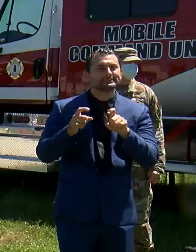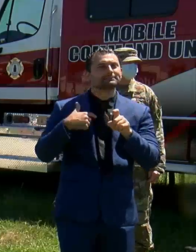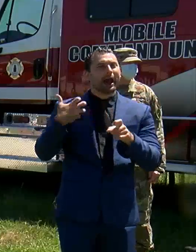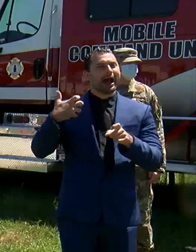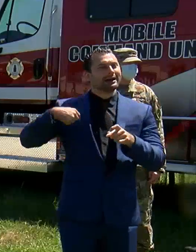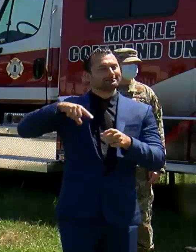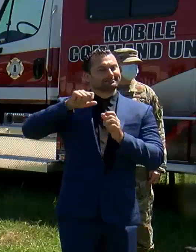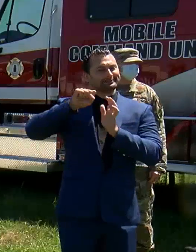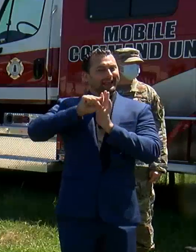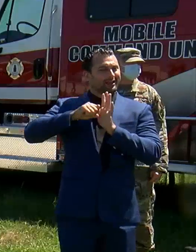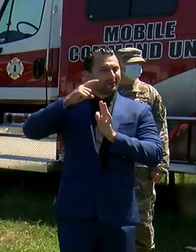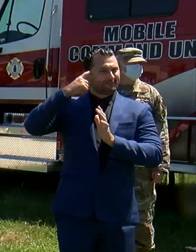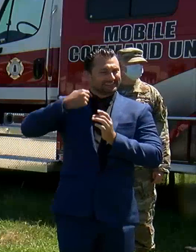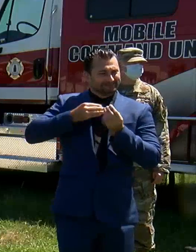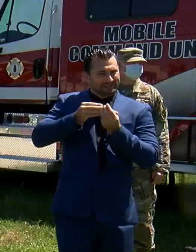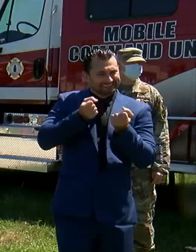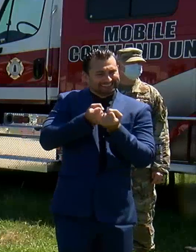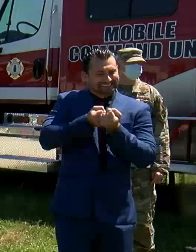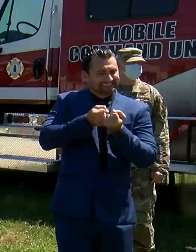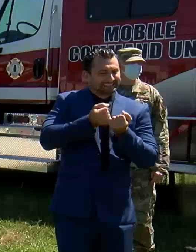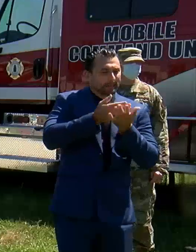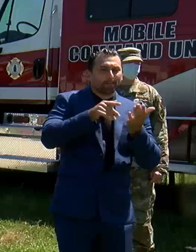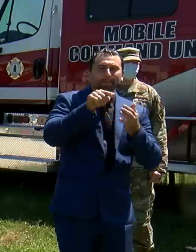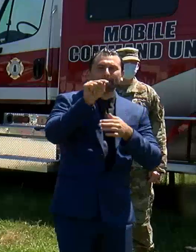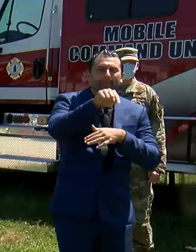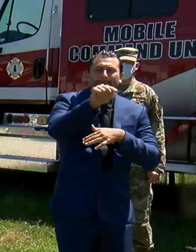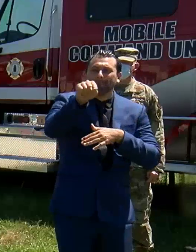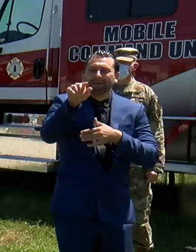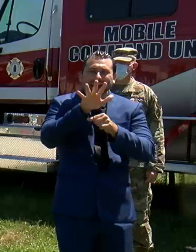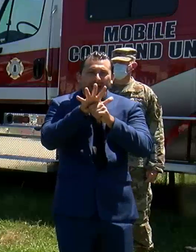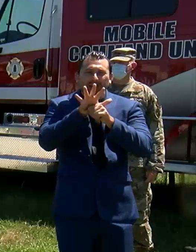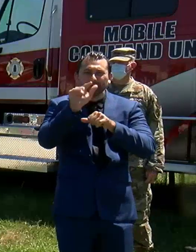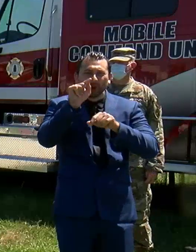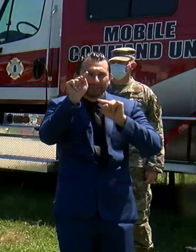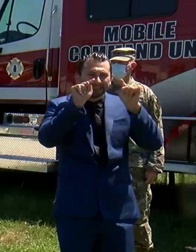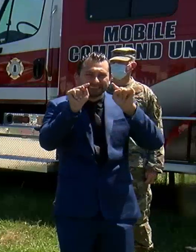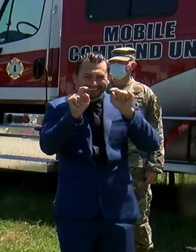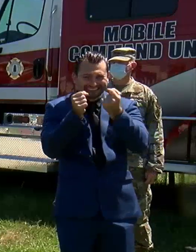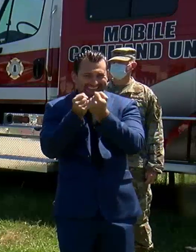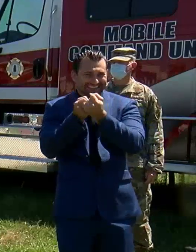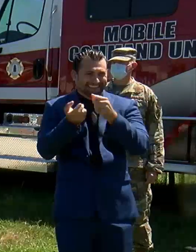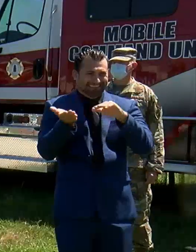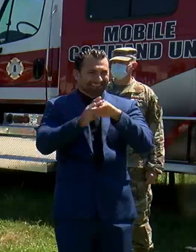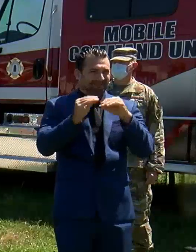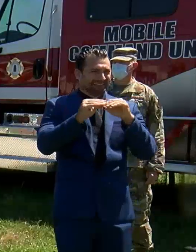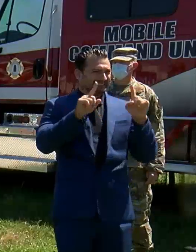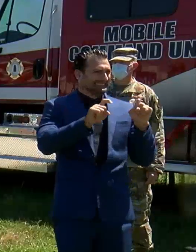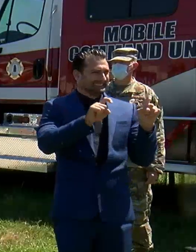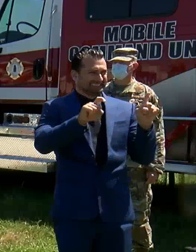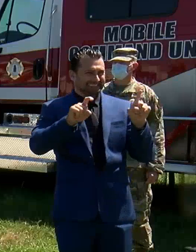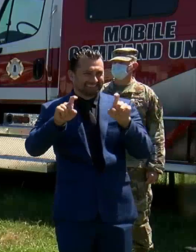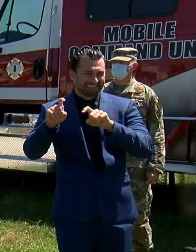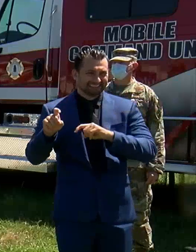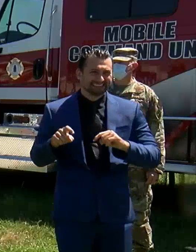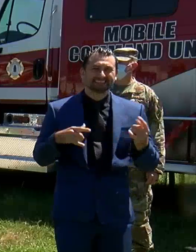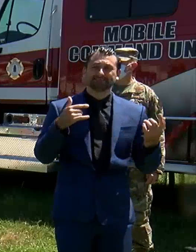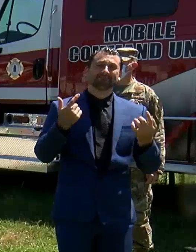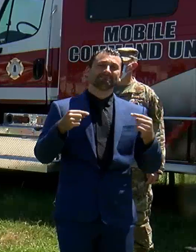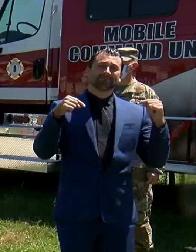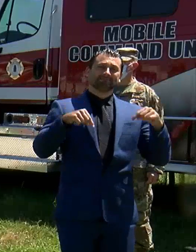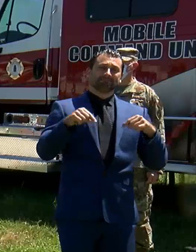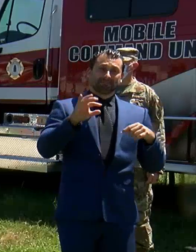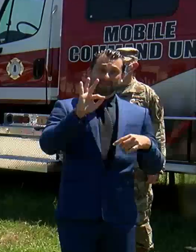state is very important. It's interesting, I wonder whether people will say as Florida launches into phase